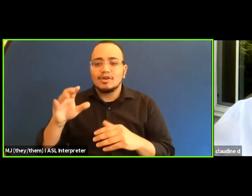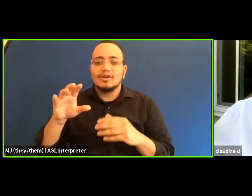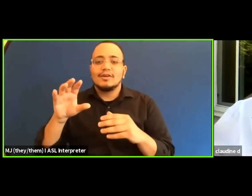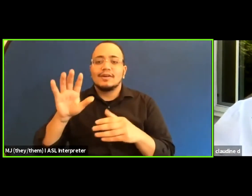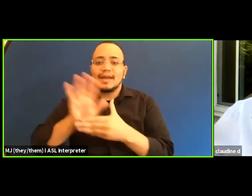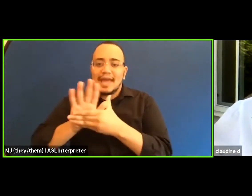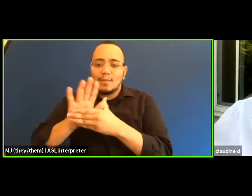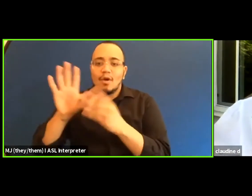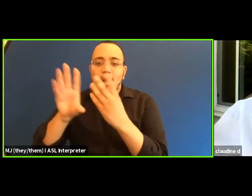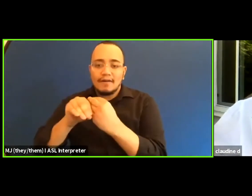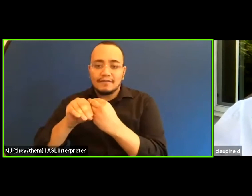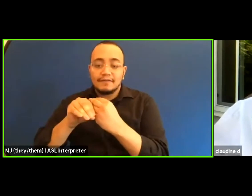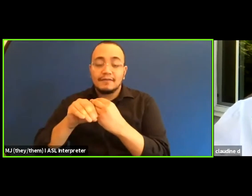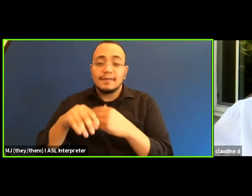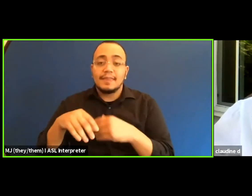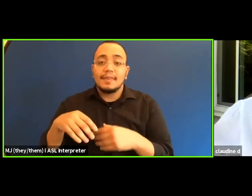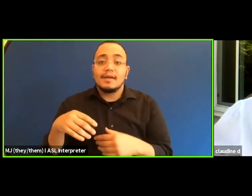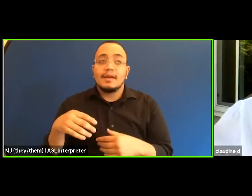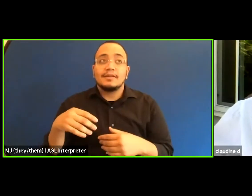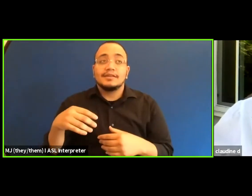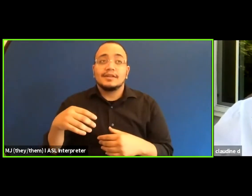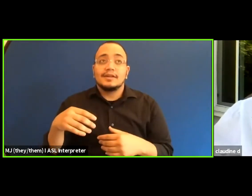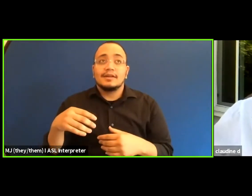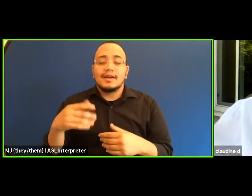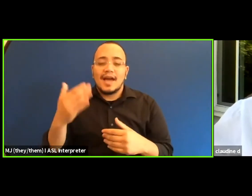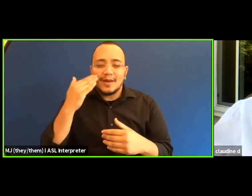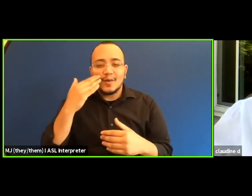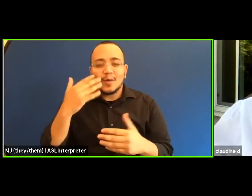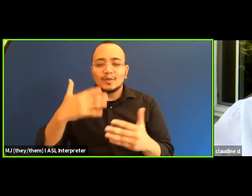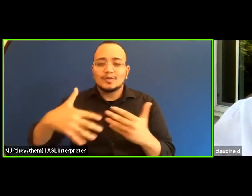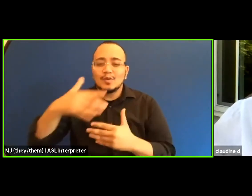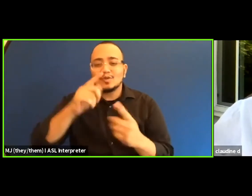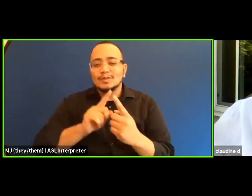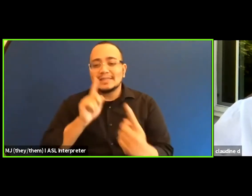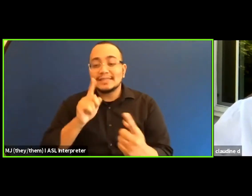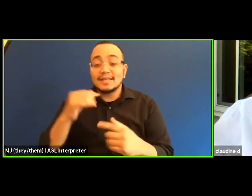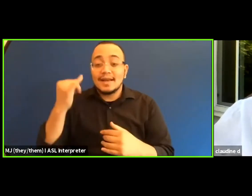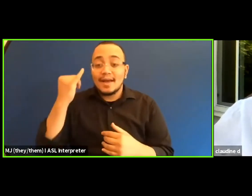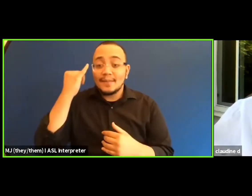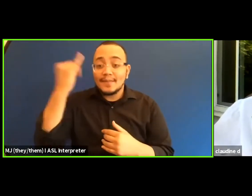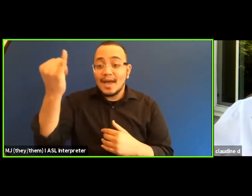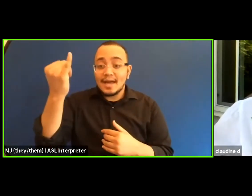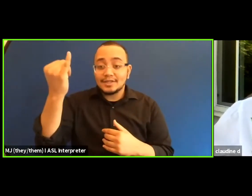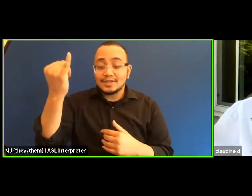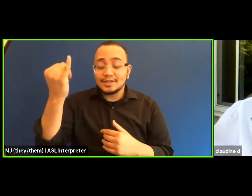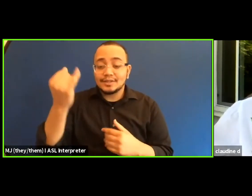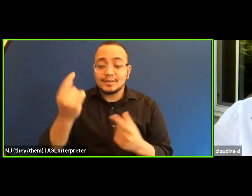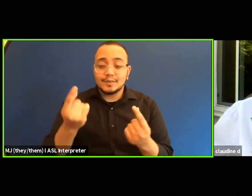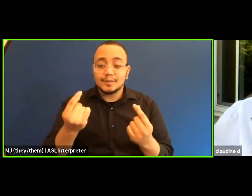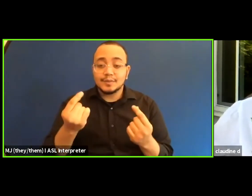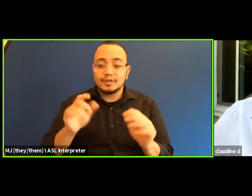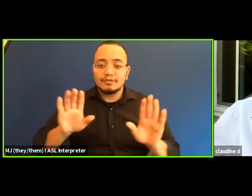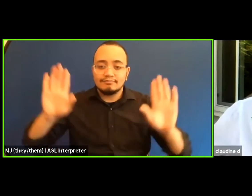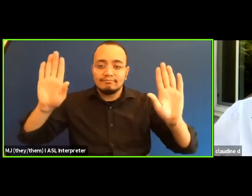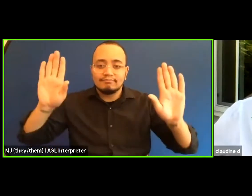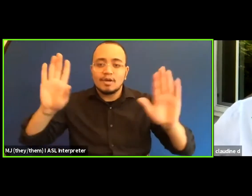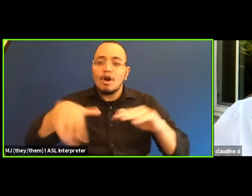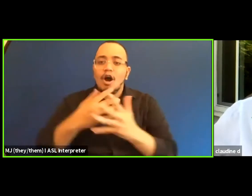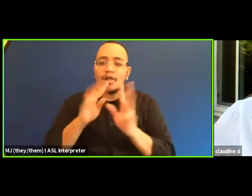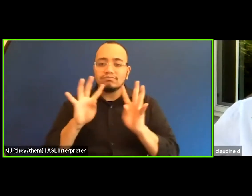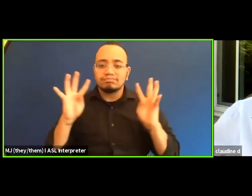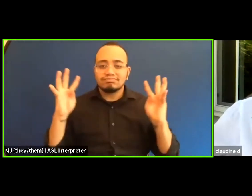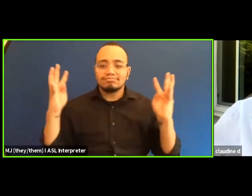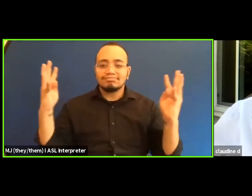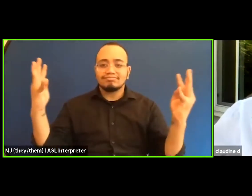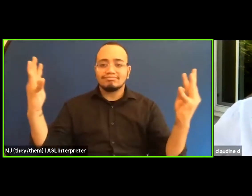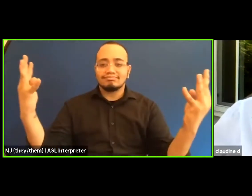imagine that you're holding, especially in this time of social distancing, imagine that you're holding them up to all of your brothers and sisters who